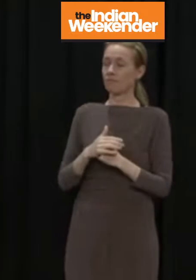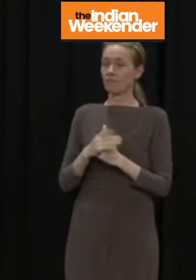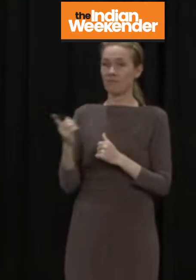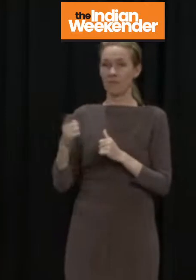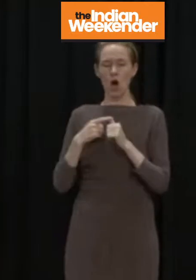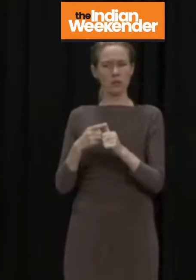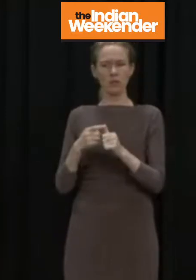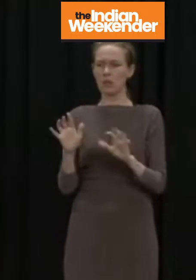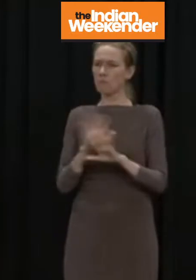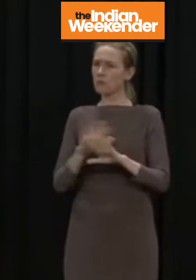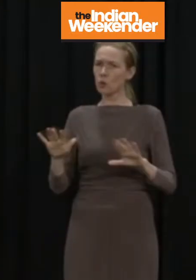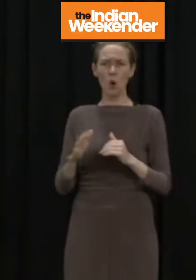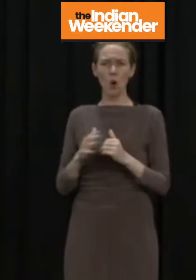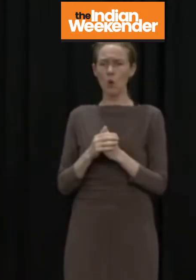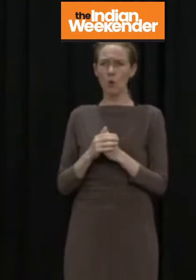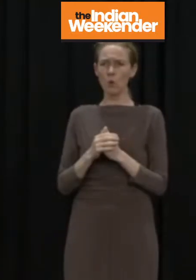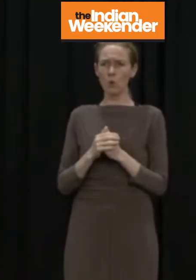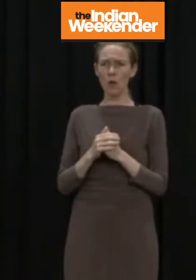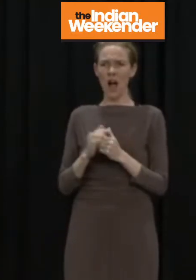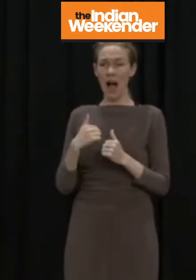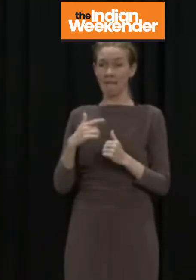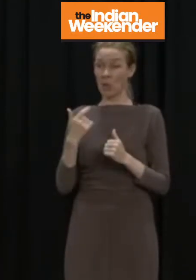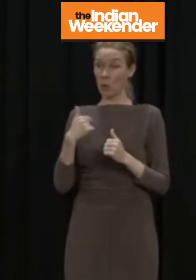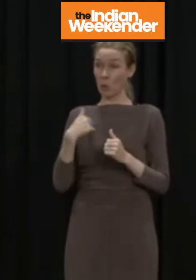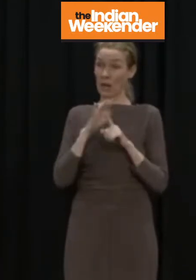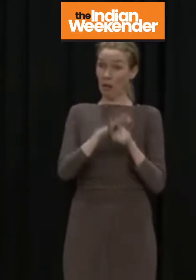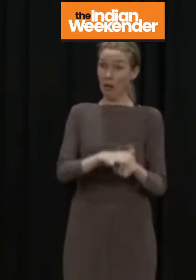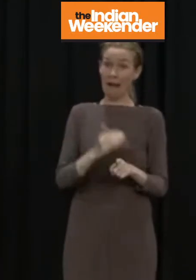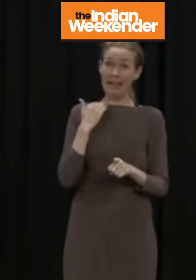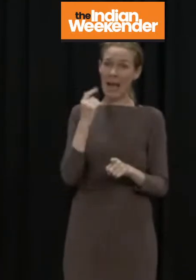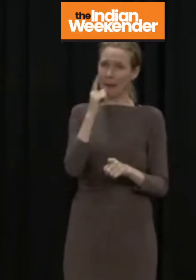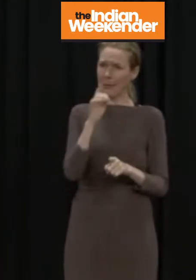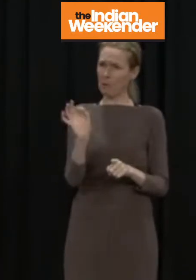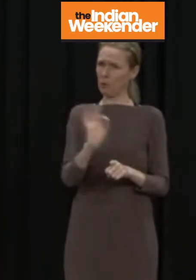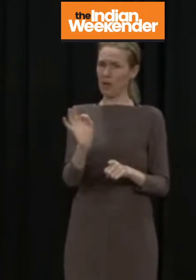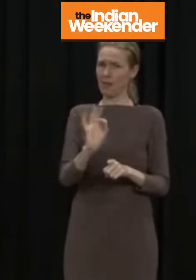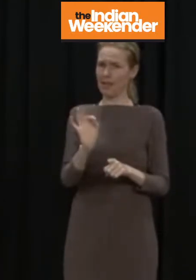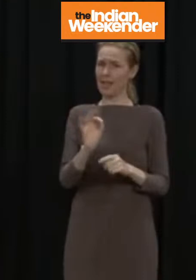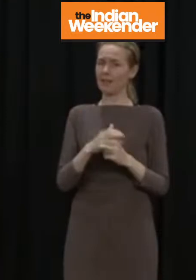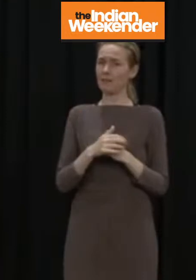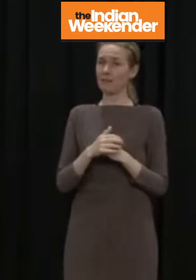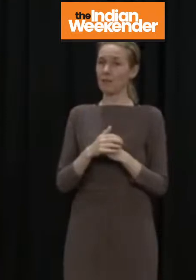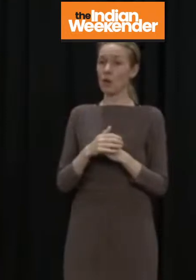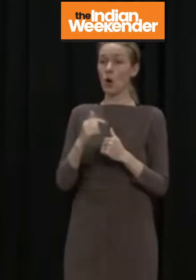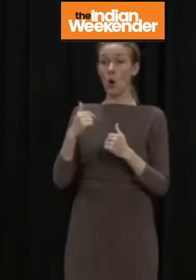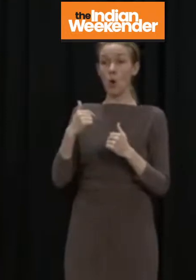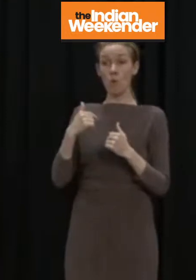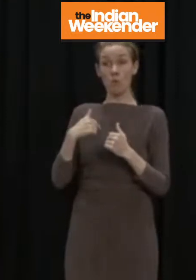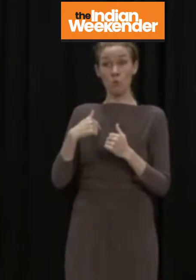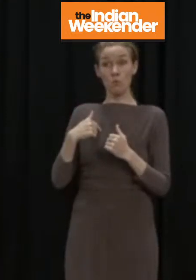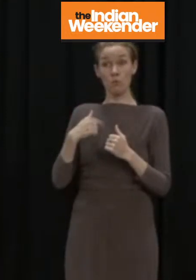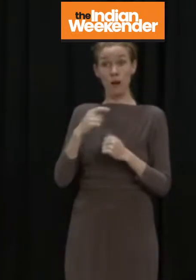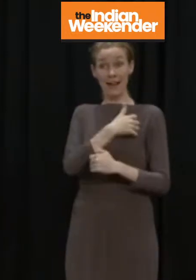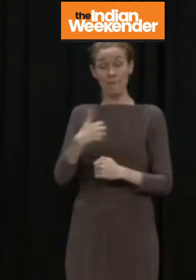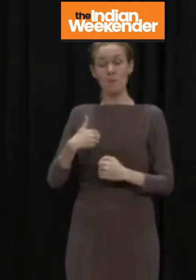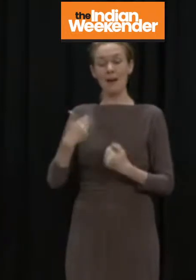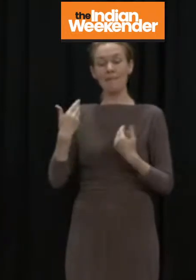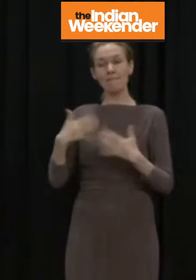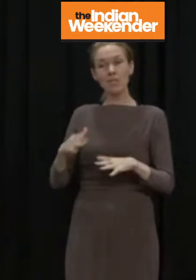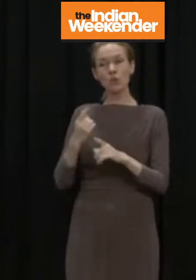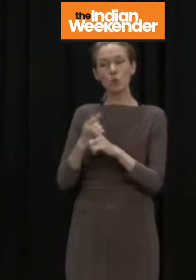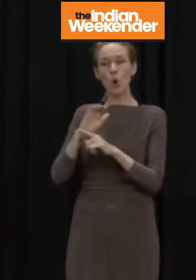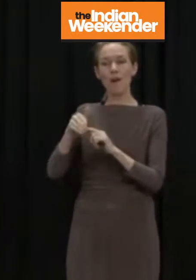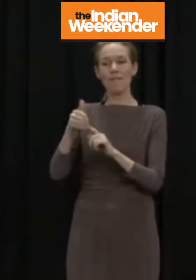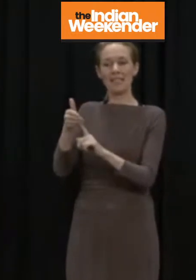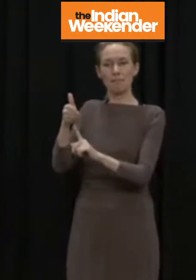way drawing a ring around particular events, for example, as we did with the AOG cluster, that was because there